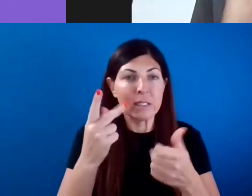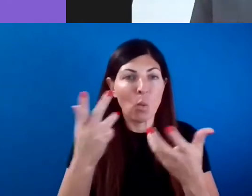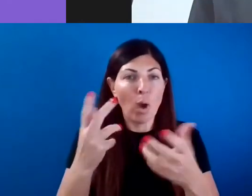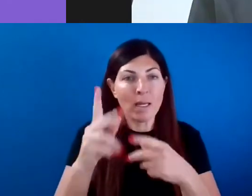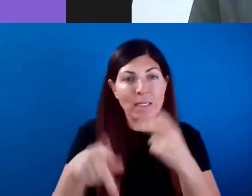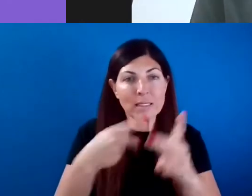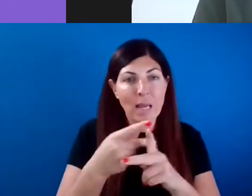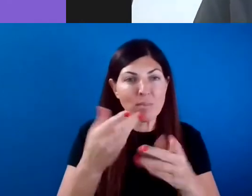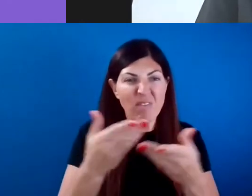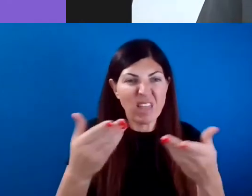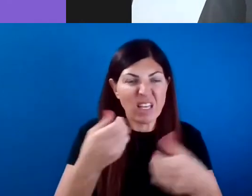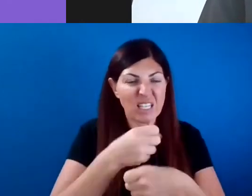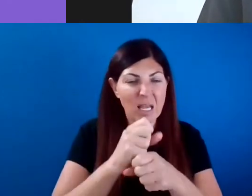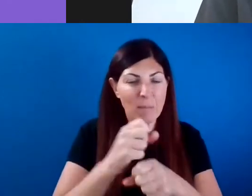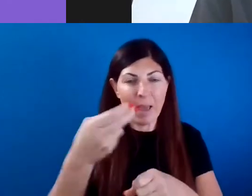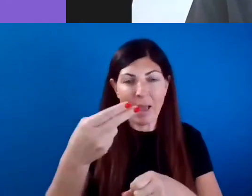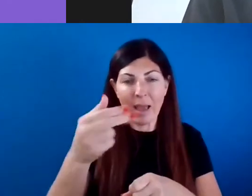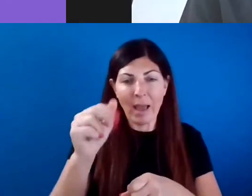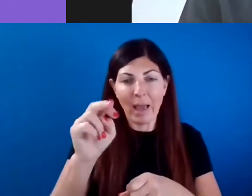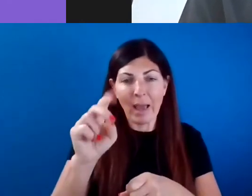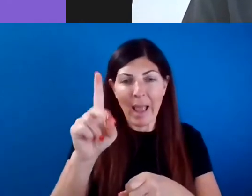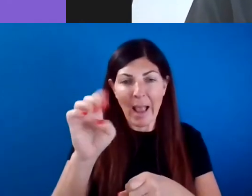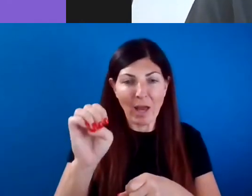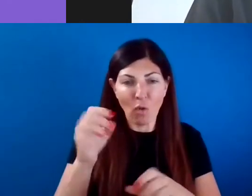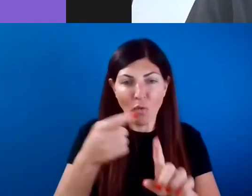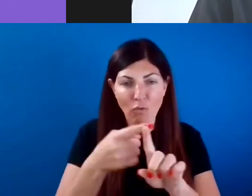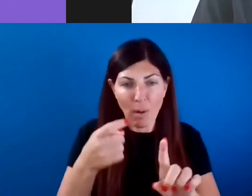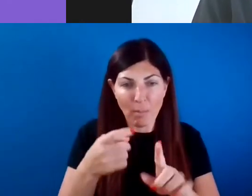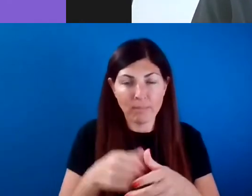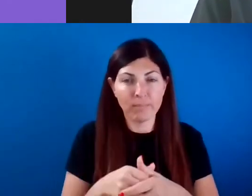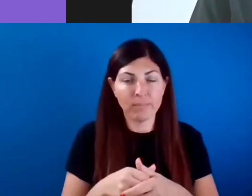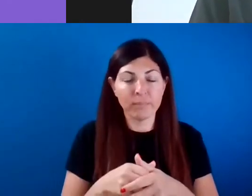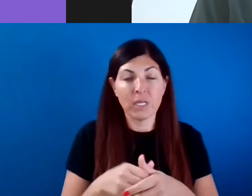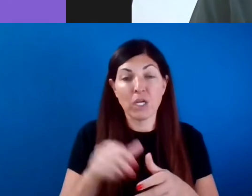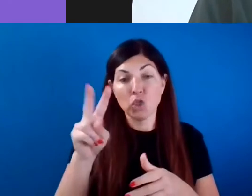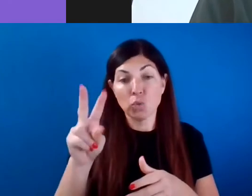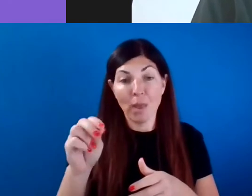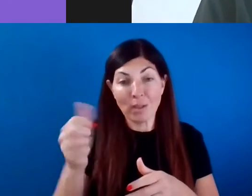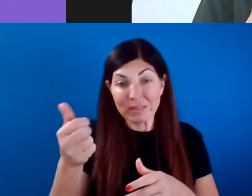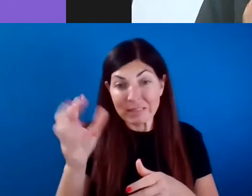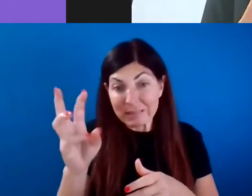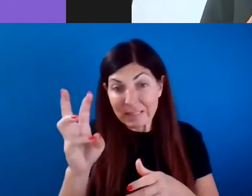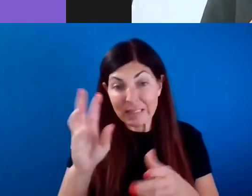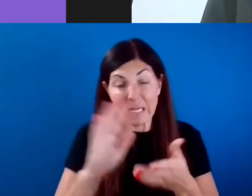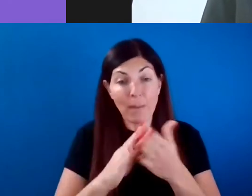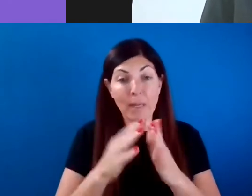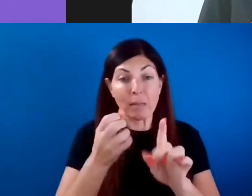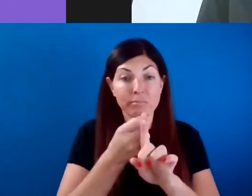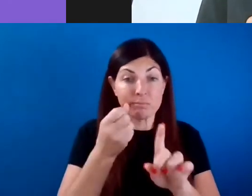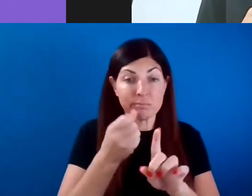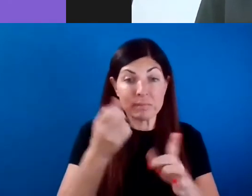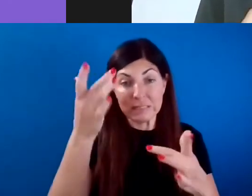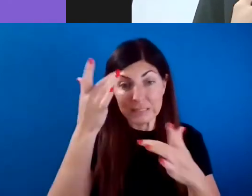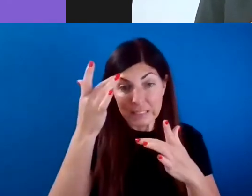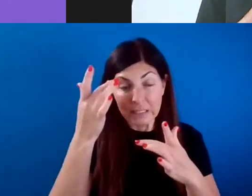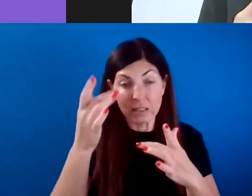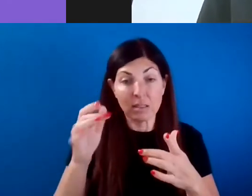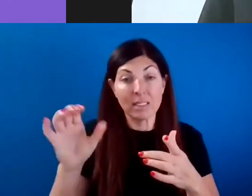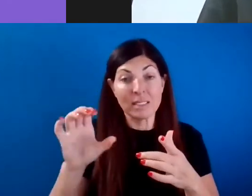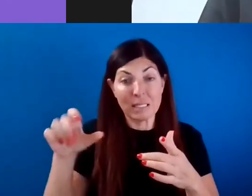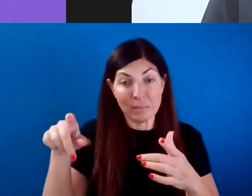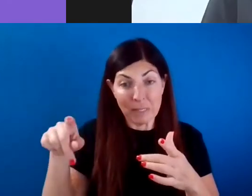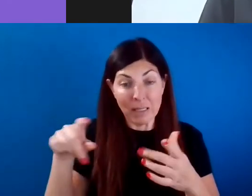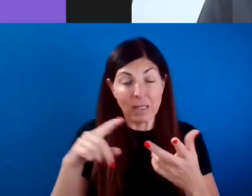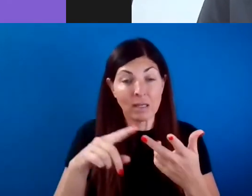In 2016, I got very sick on top of my cerebral palsy diagnosis and my other